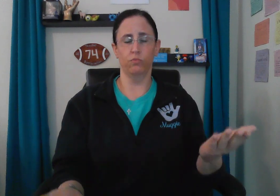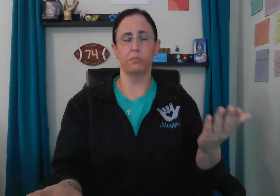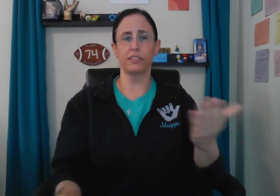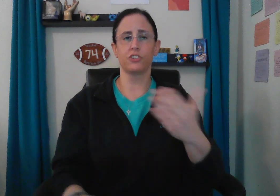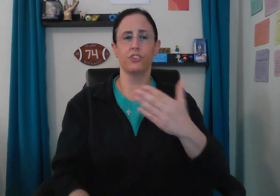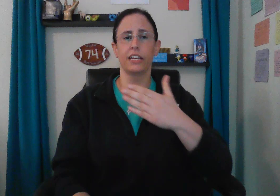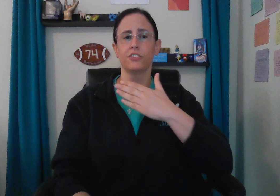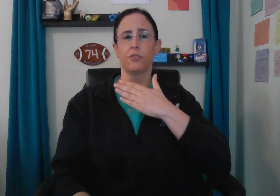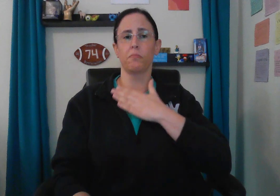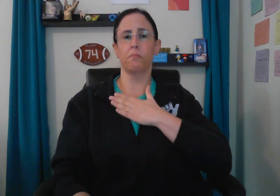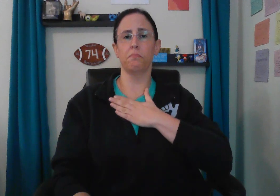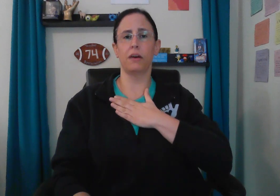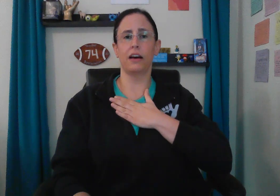with my sister again. So my